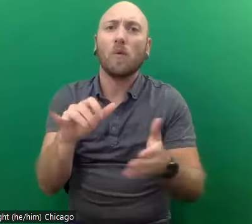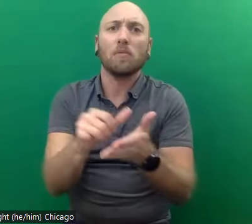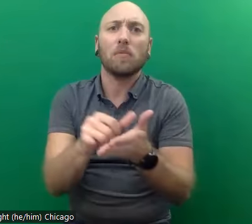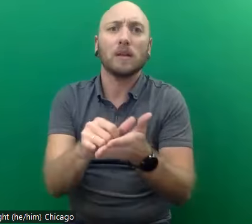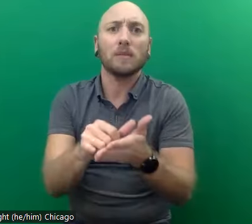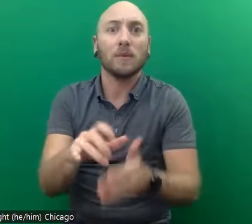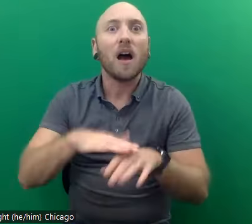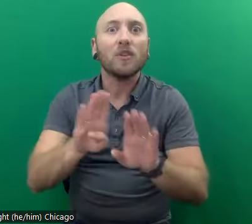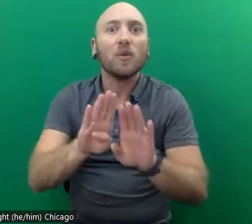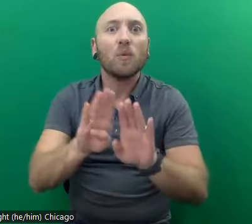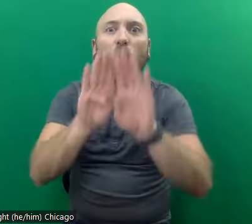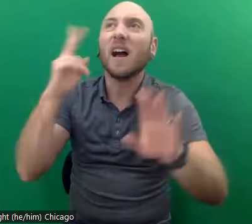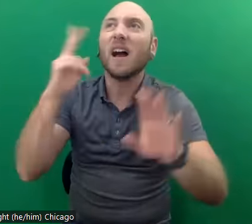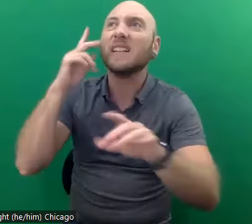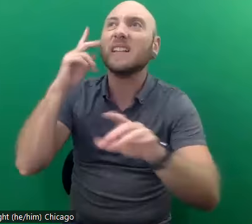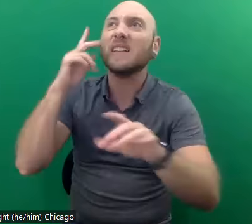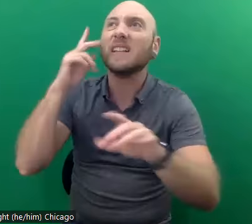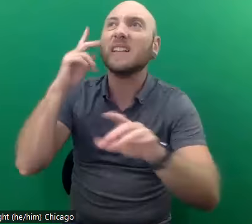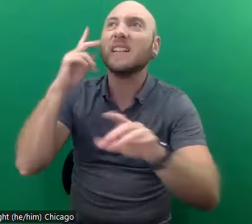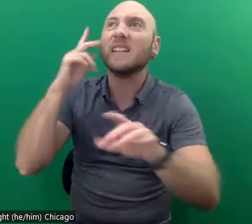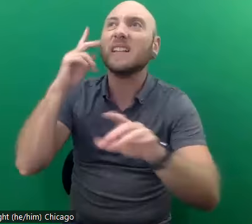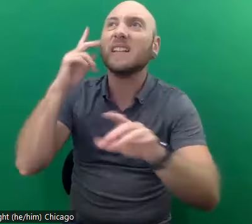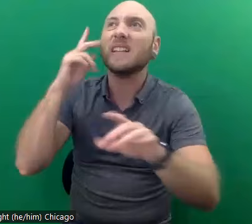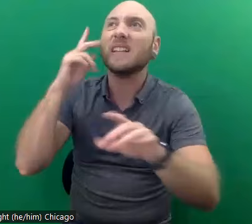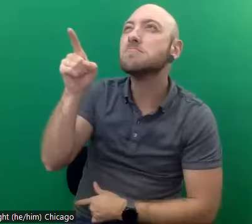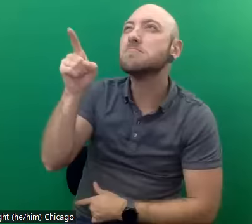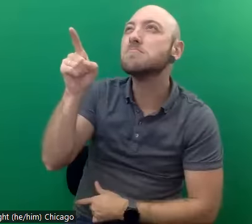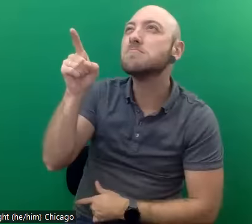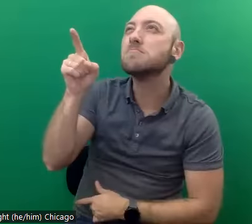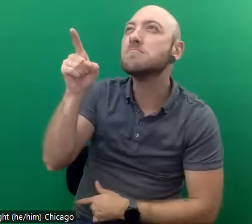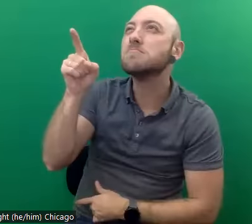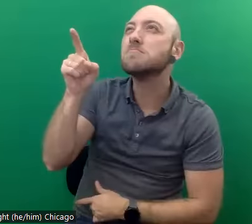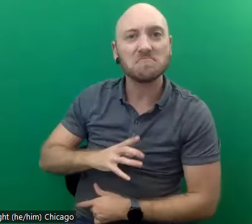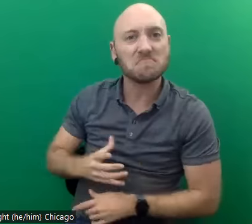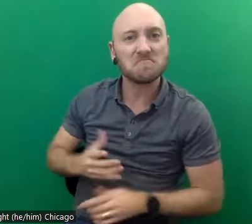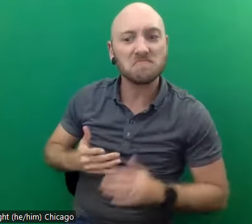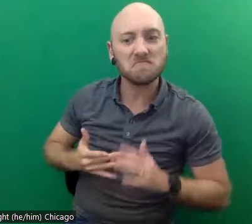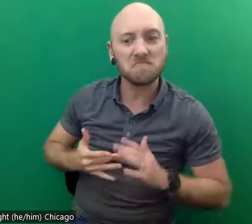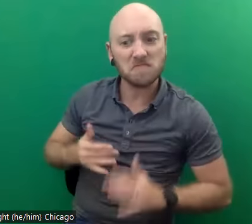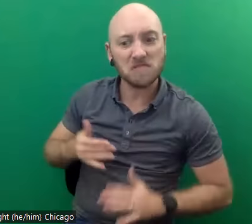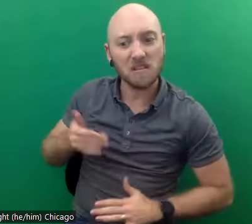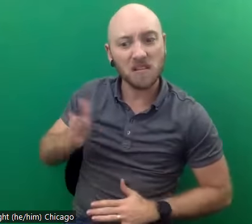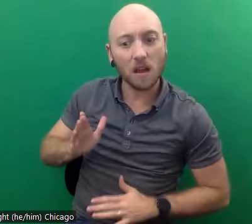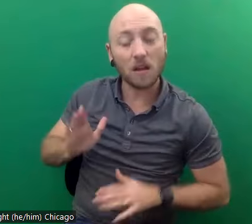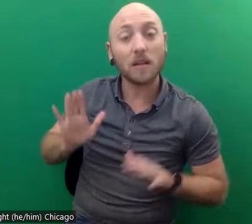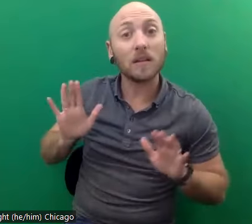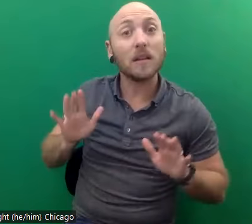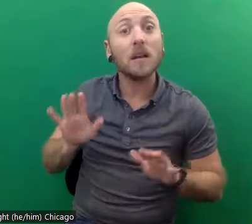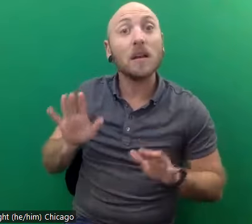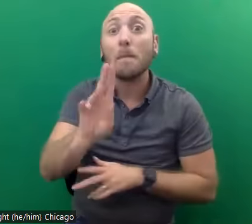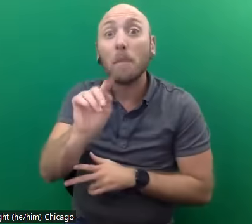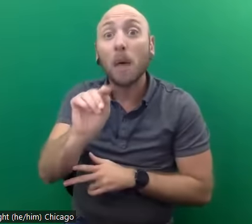and I was like, no freaking way. But I gave it a shot, and I white knuckled it for 6 months,